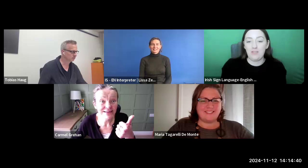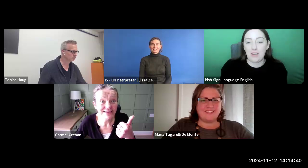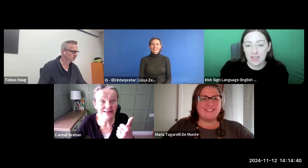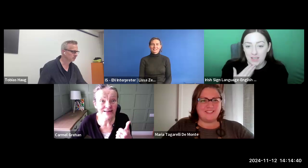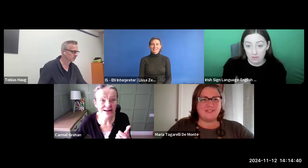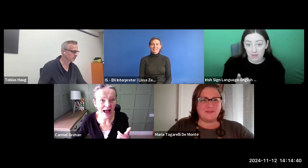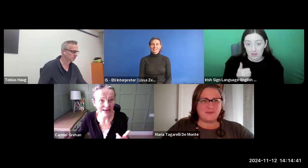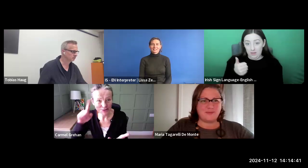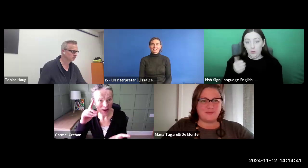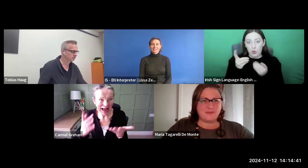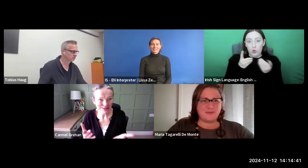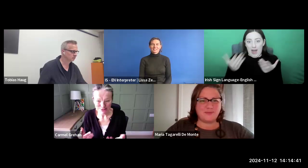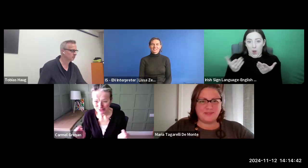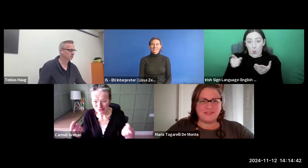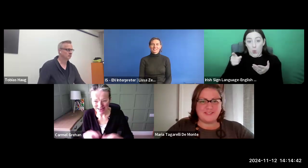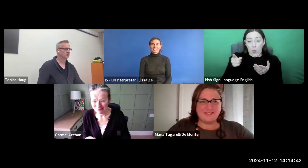Great, thank you.